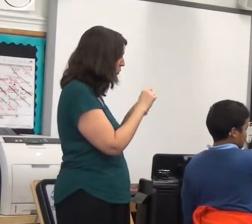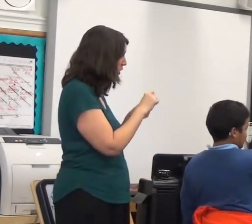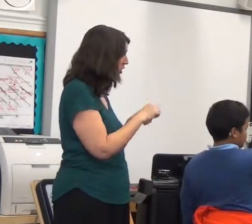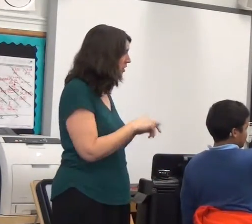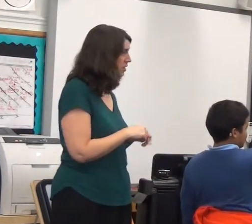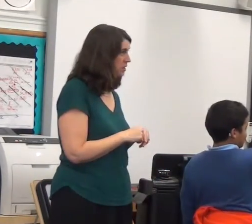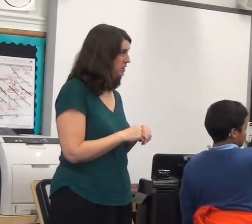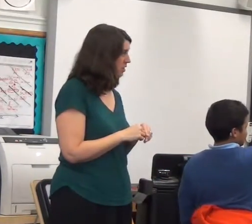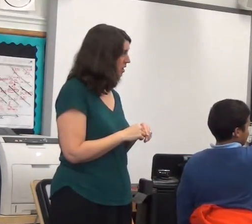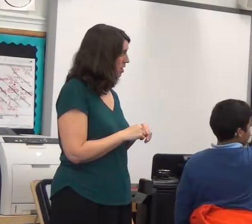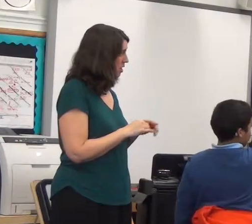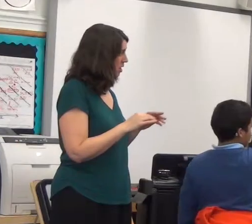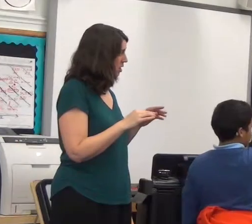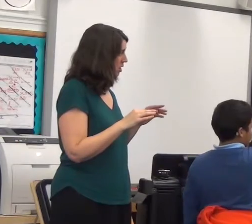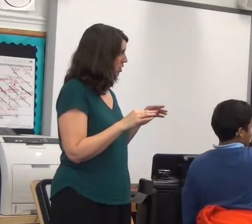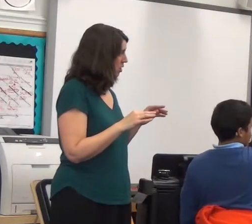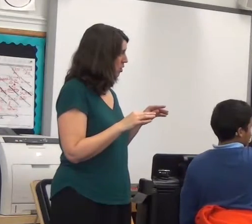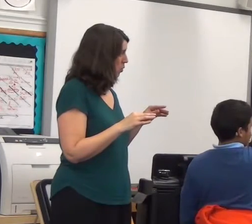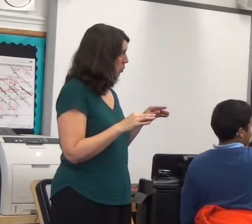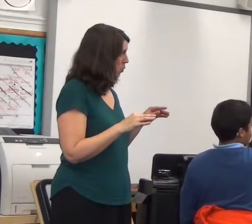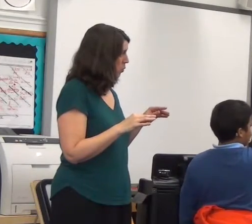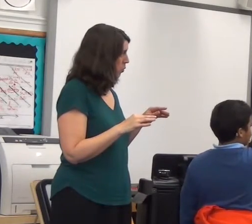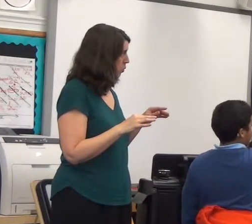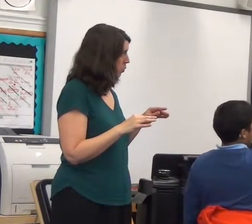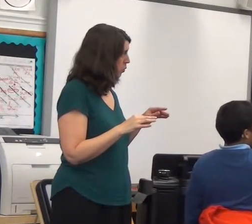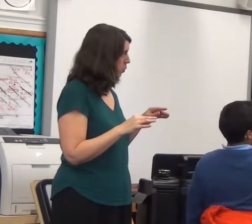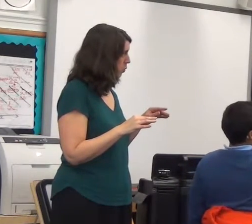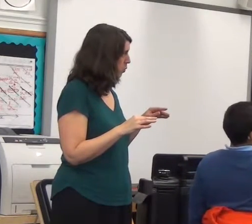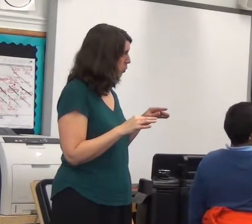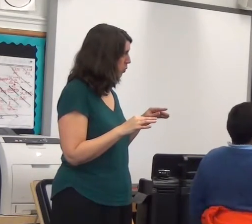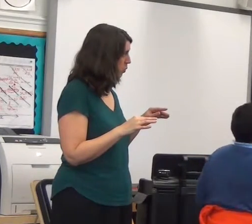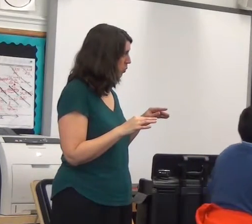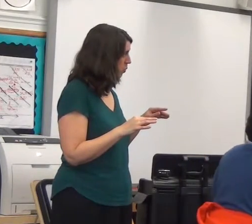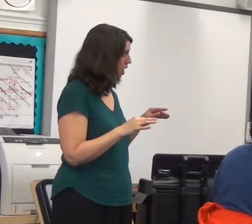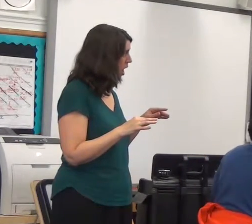Without untying it, watch what happens.